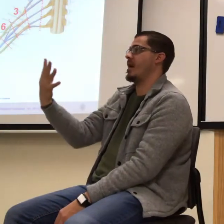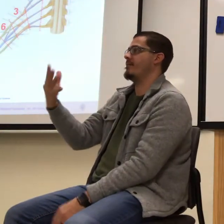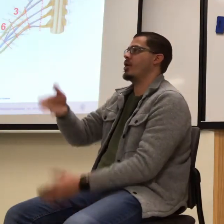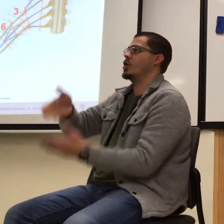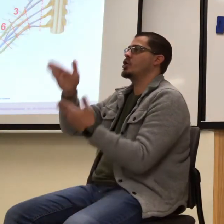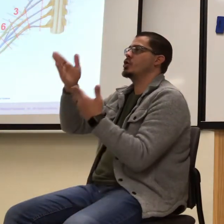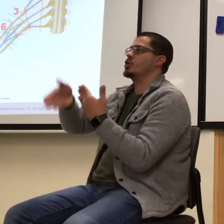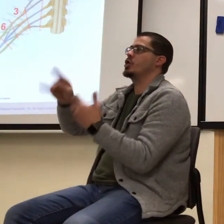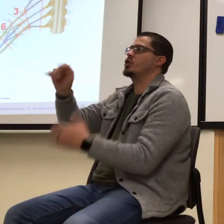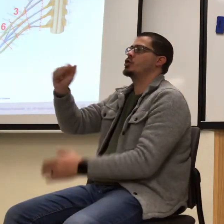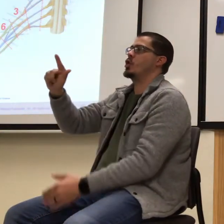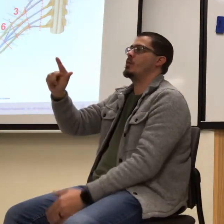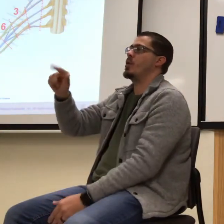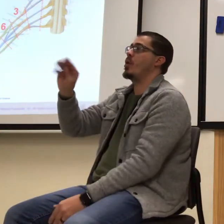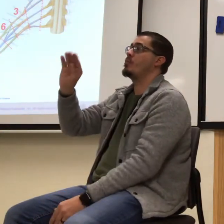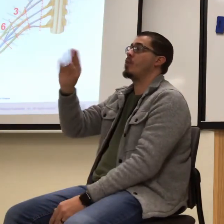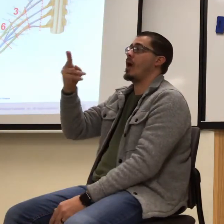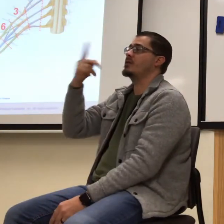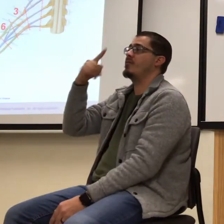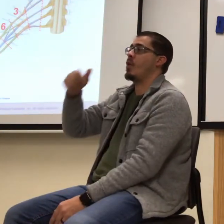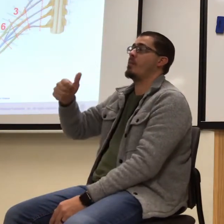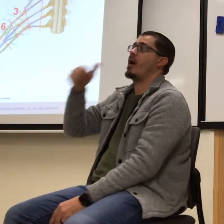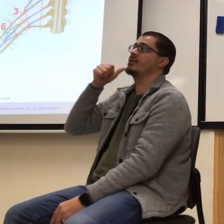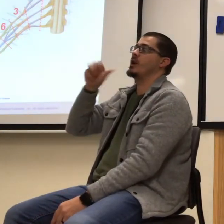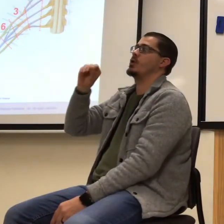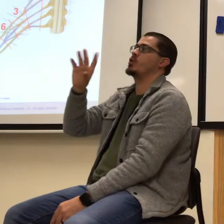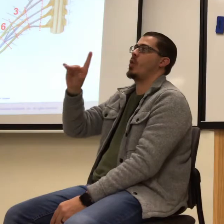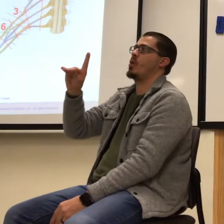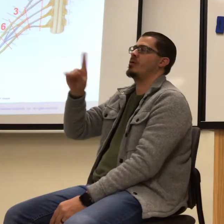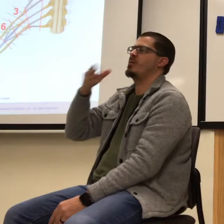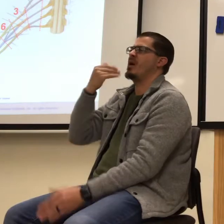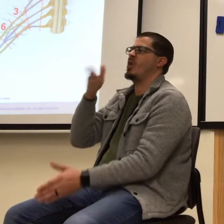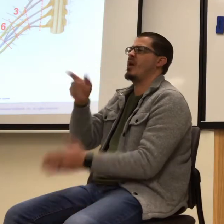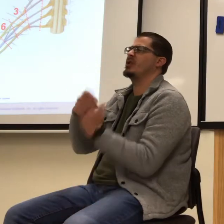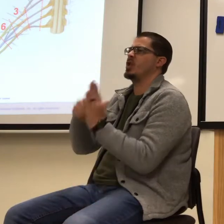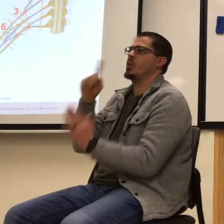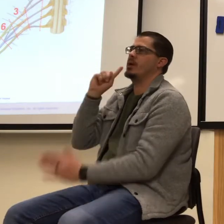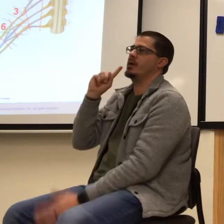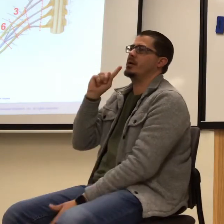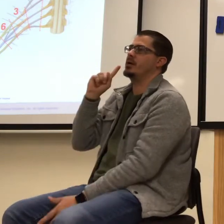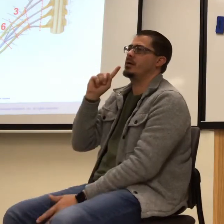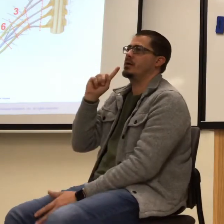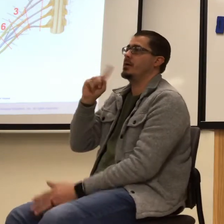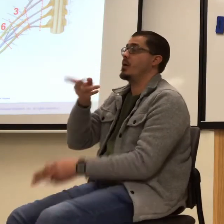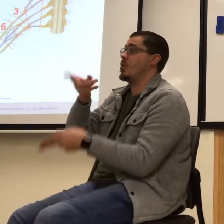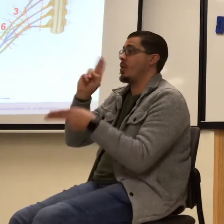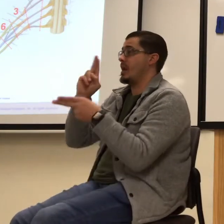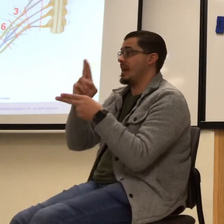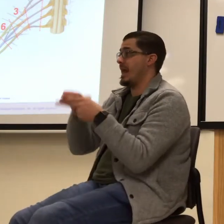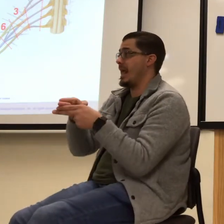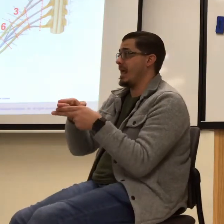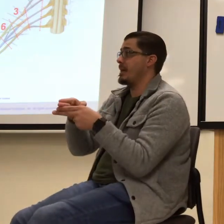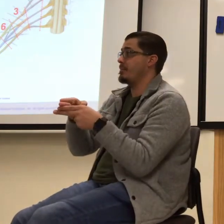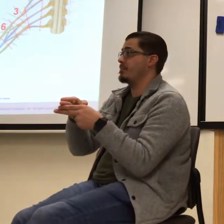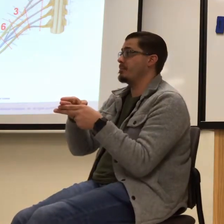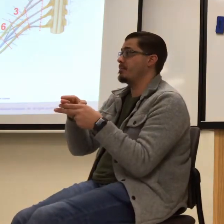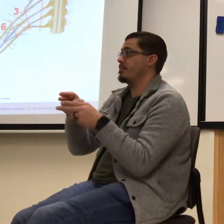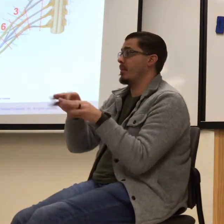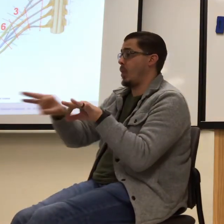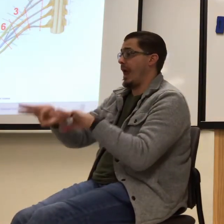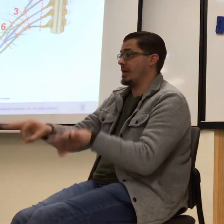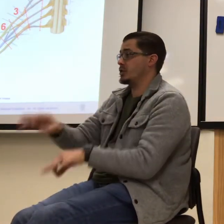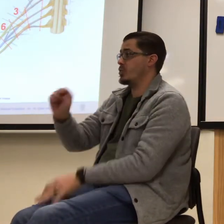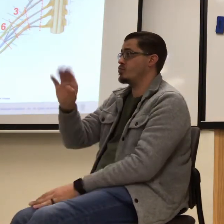branches of the posterior cord. Okay, this is a better way to illustrate it. Now let me name the branches. And these are the